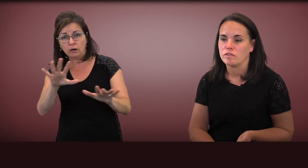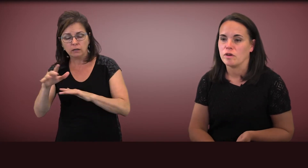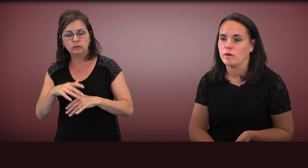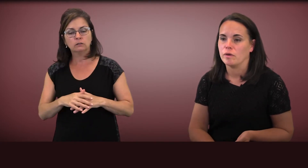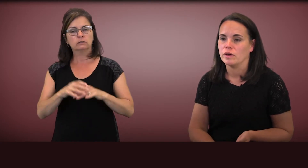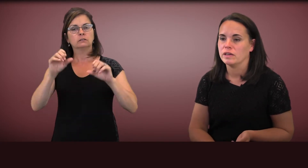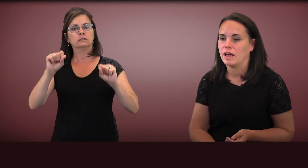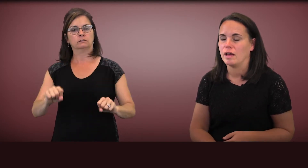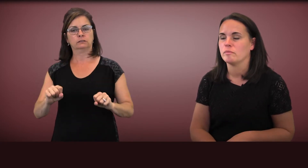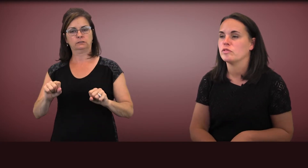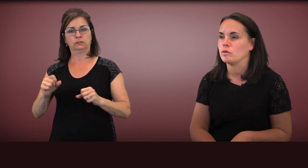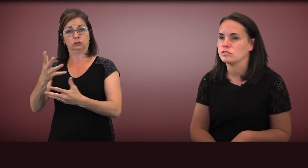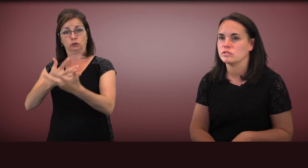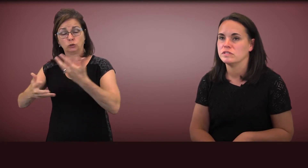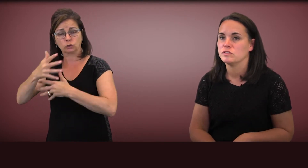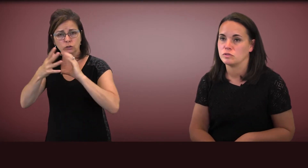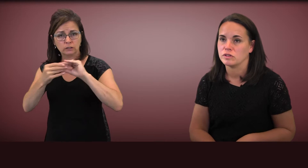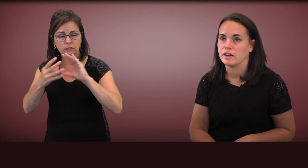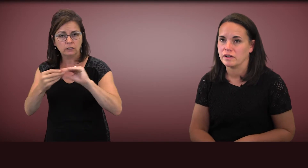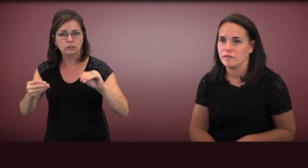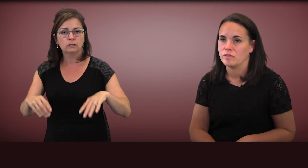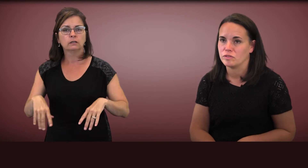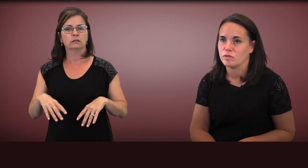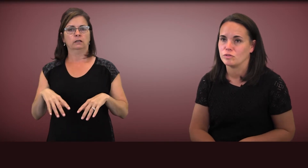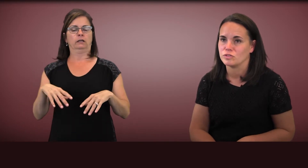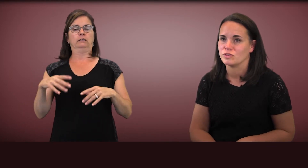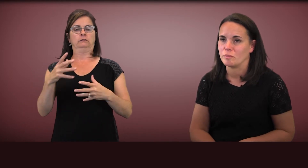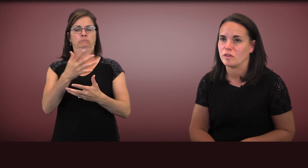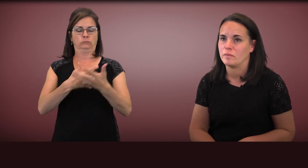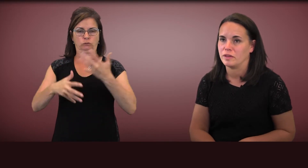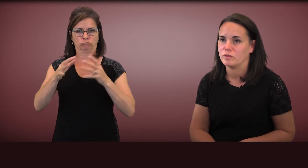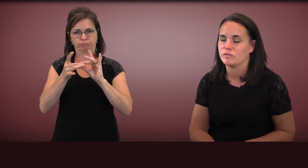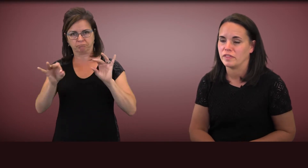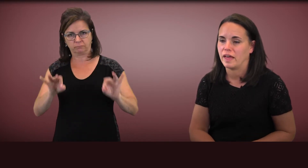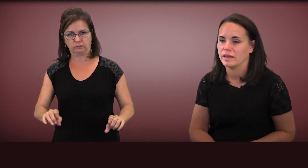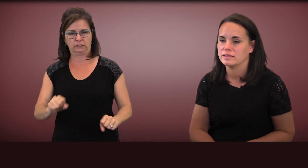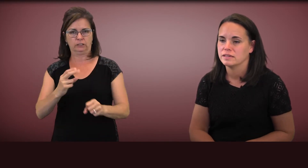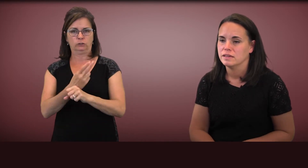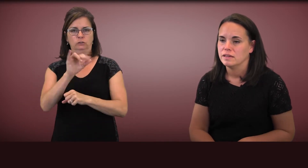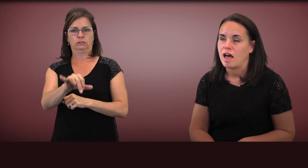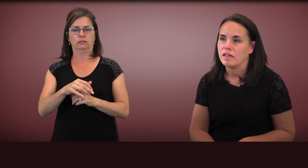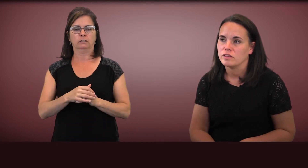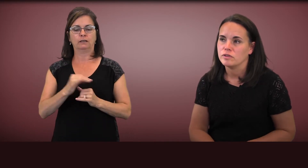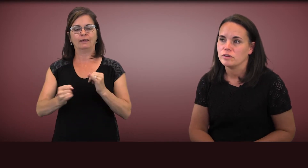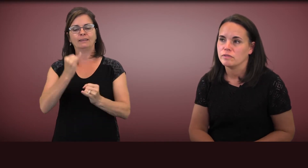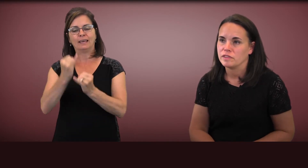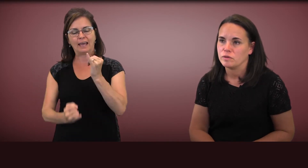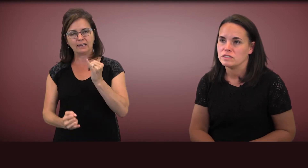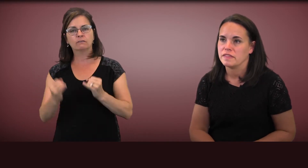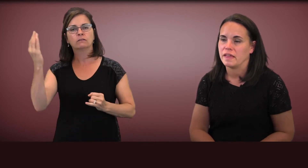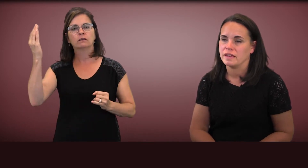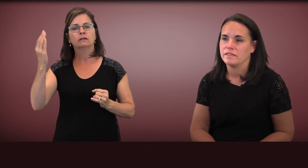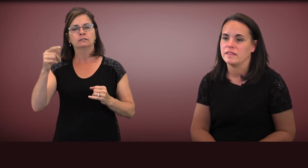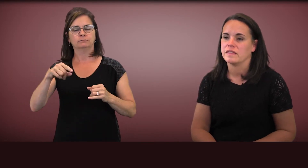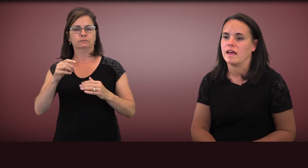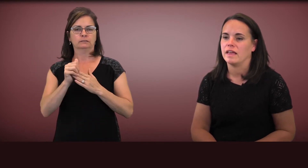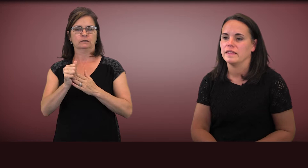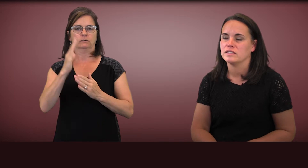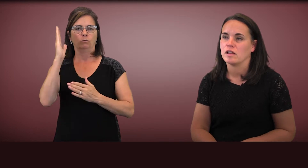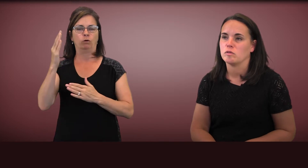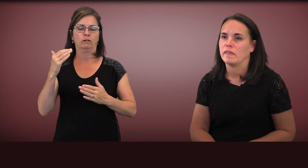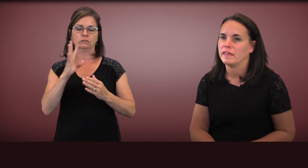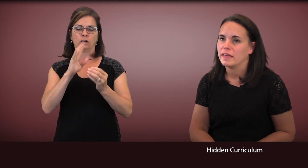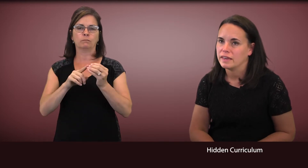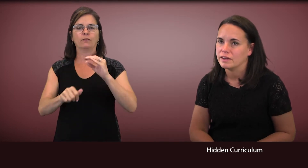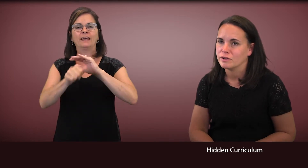or also social narratives and social scripts can be used for that. I'll include a resource at the end of this guide